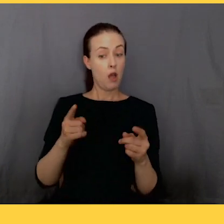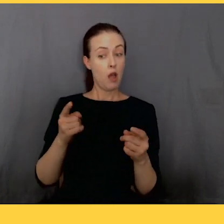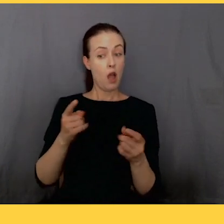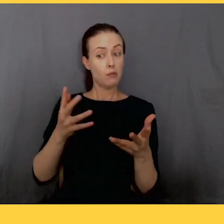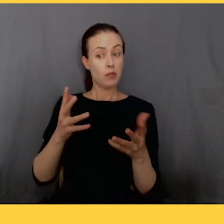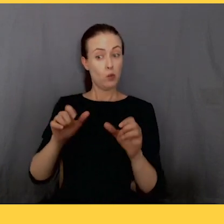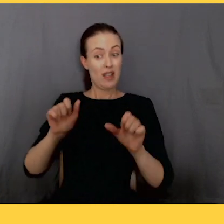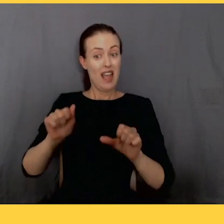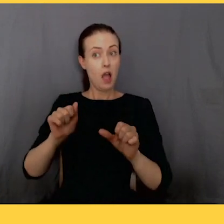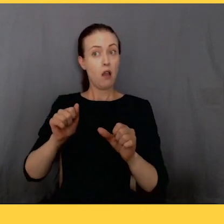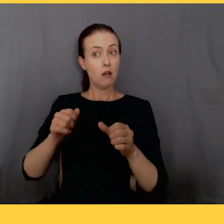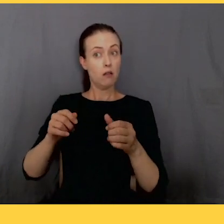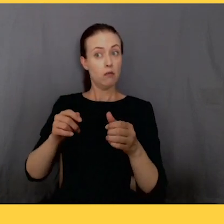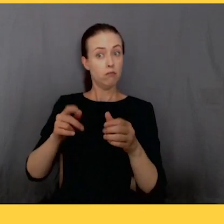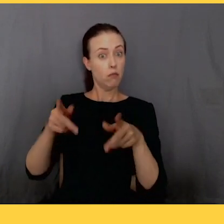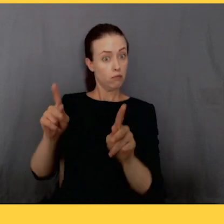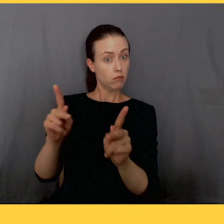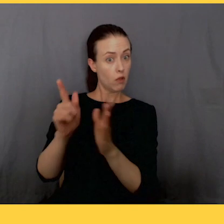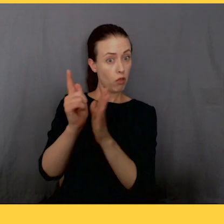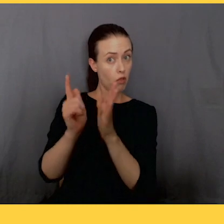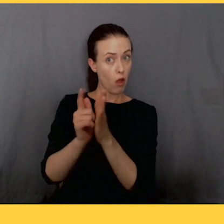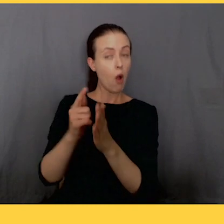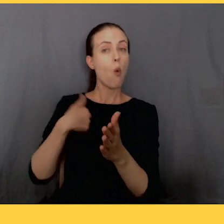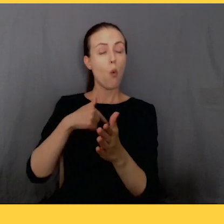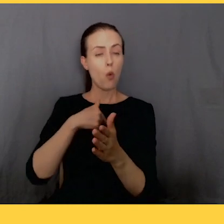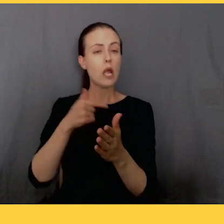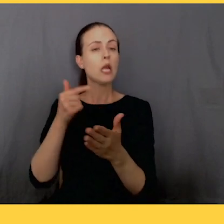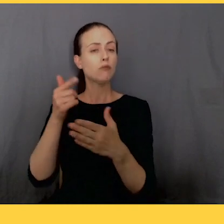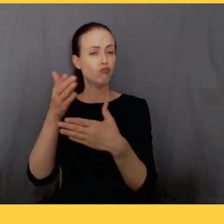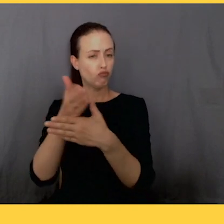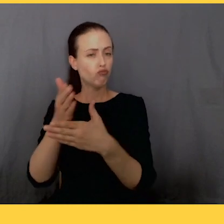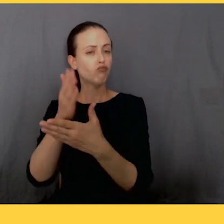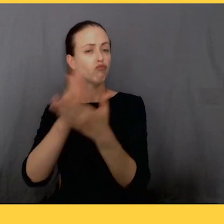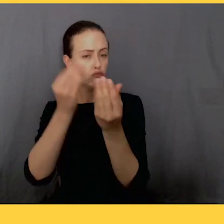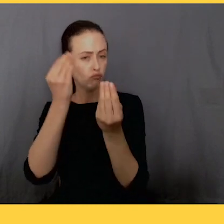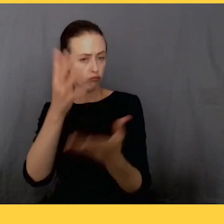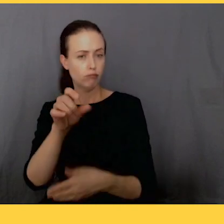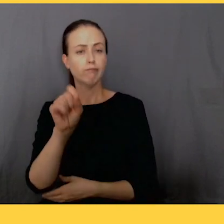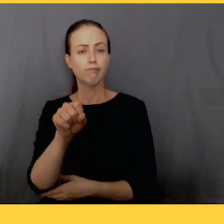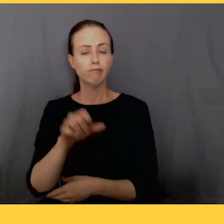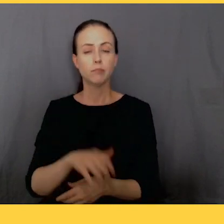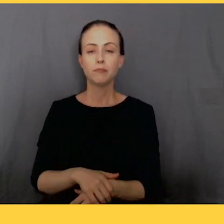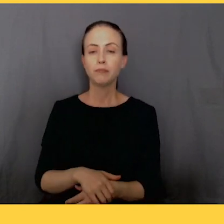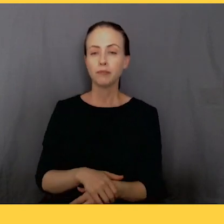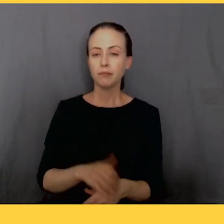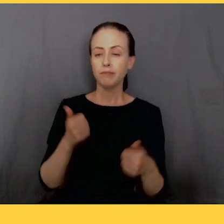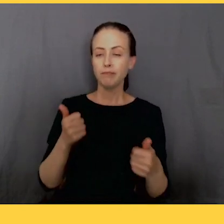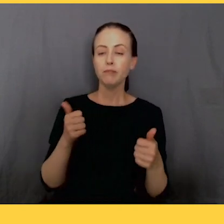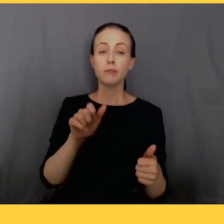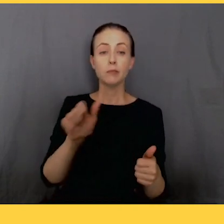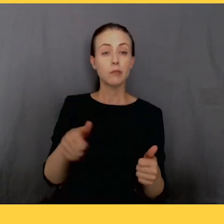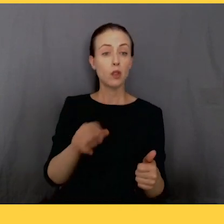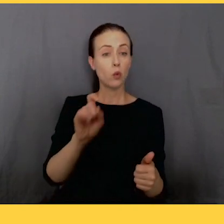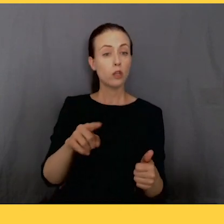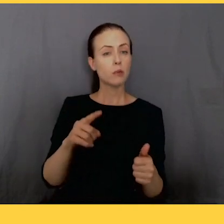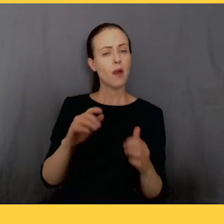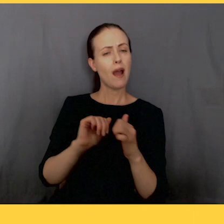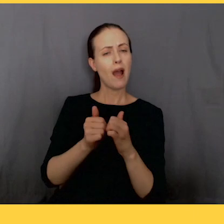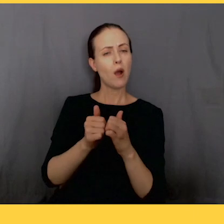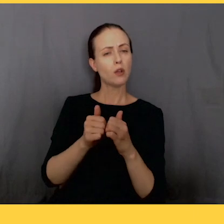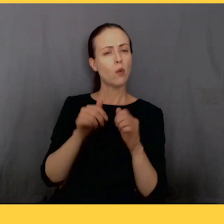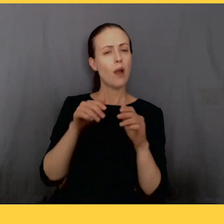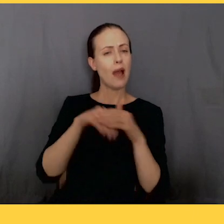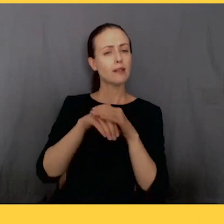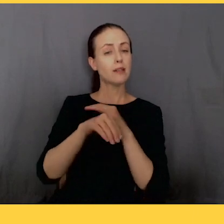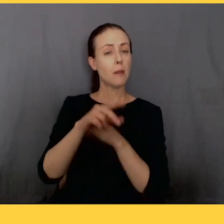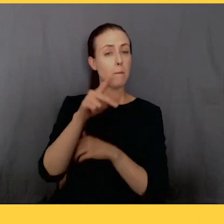have. Thank you, Mark. There's another question about accessing the PowerPoint of the recording, and yes, this